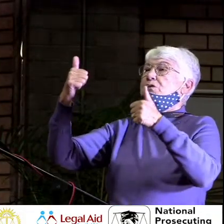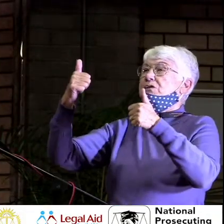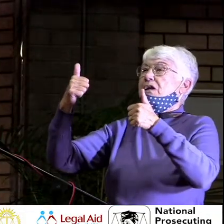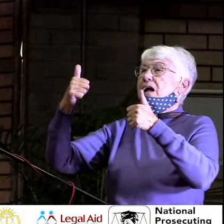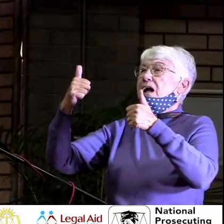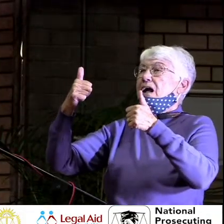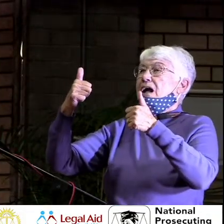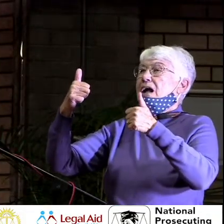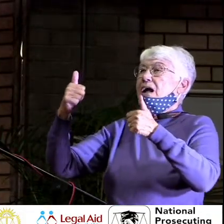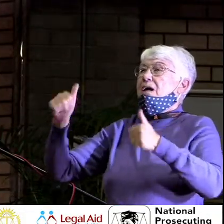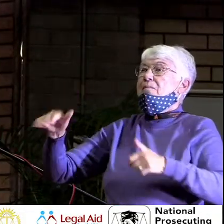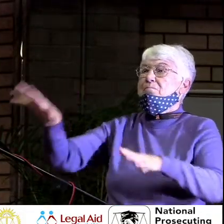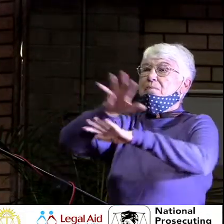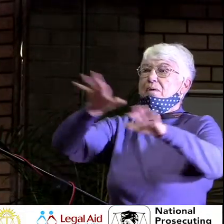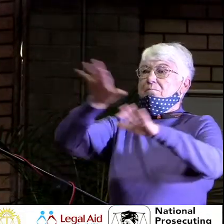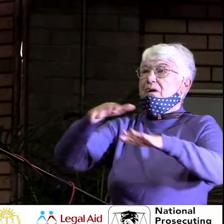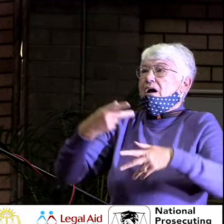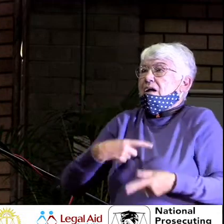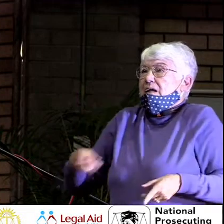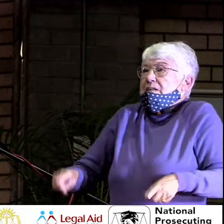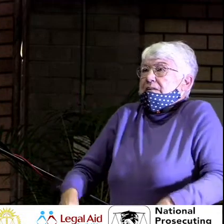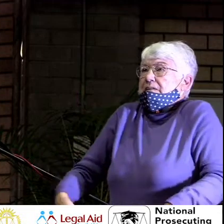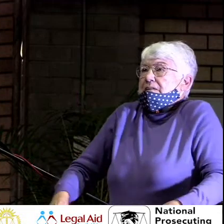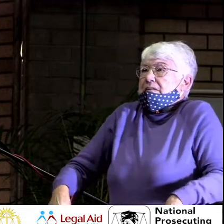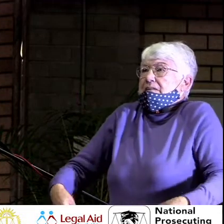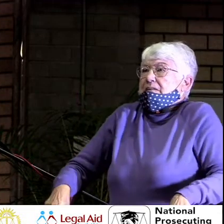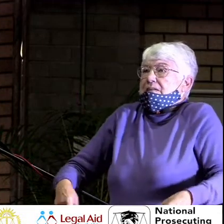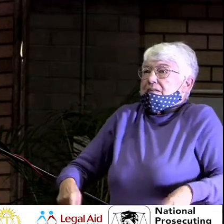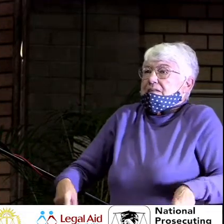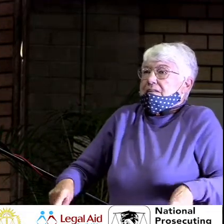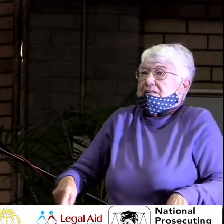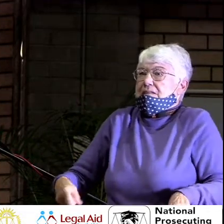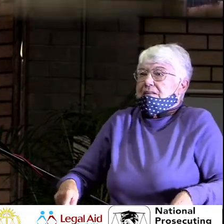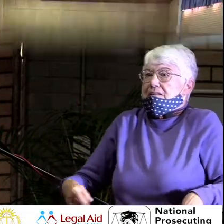All right, that was the last one.